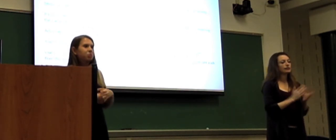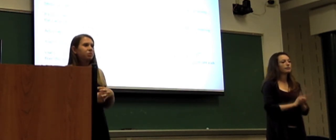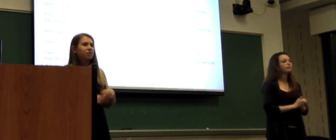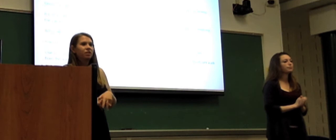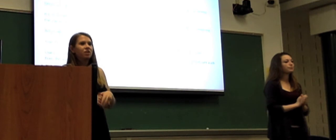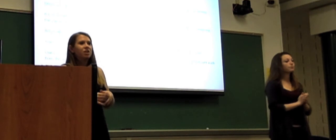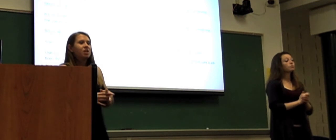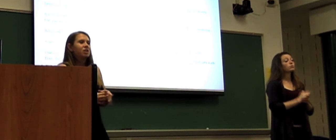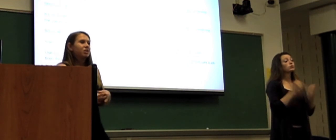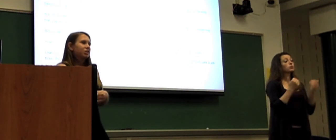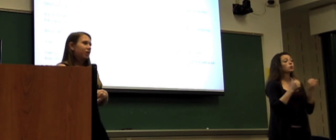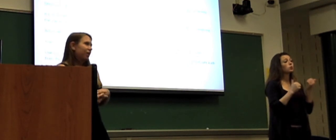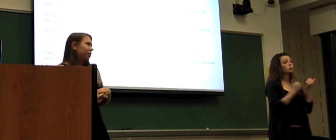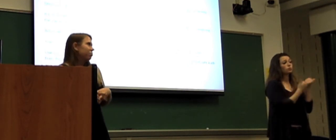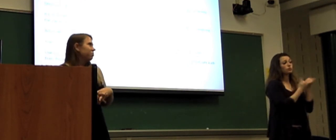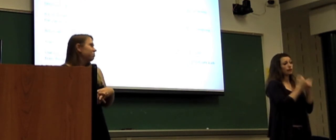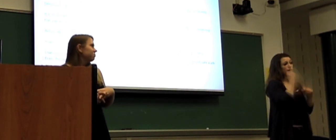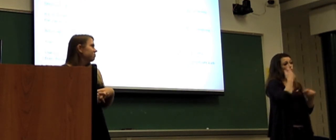as an interpreter.